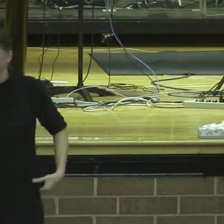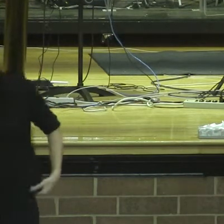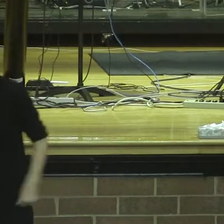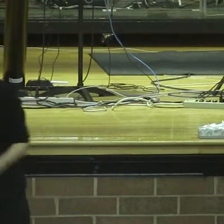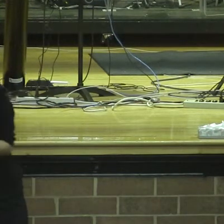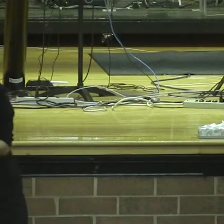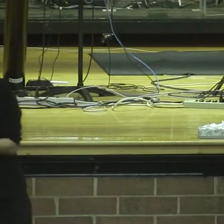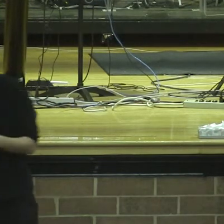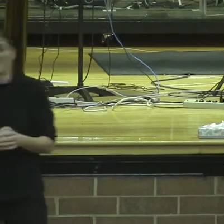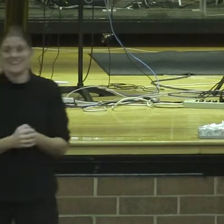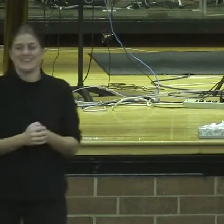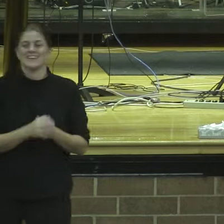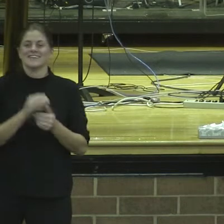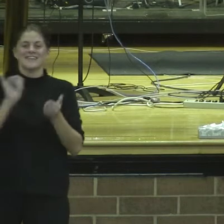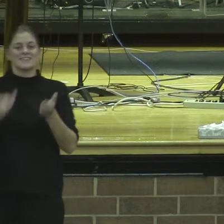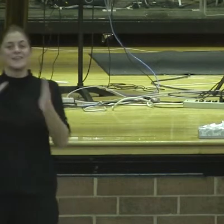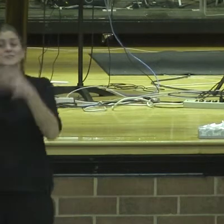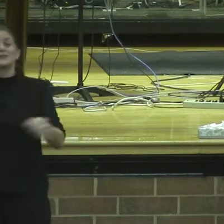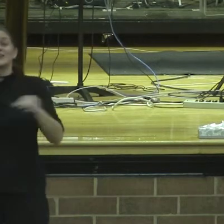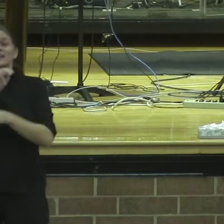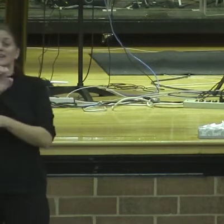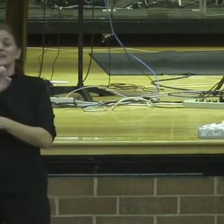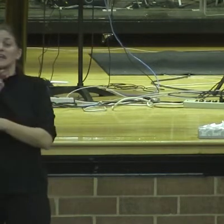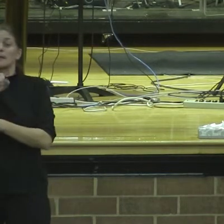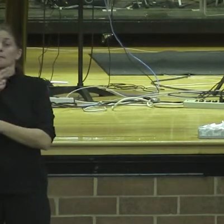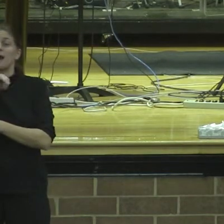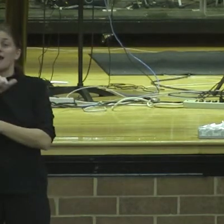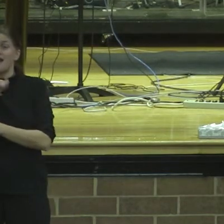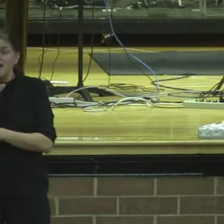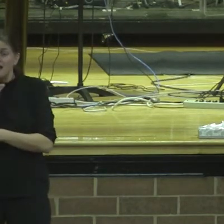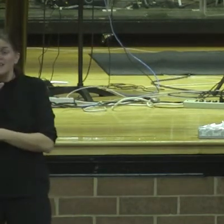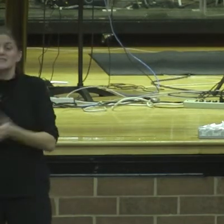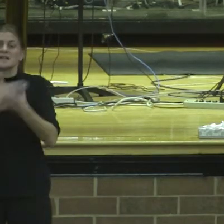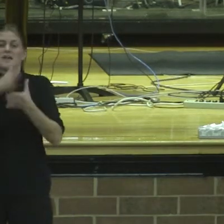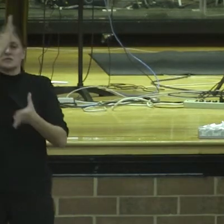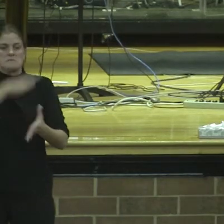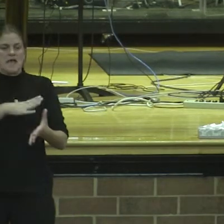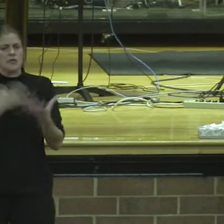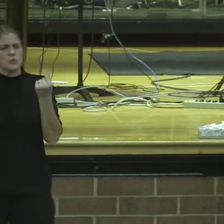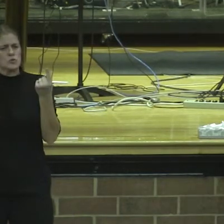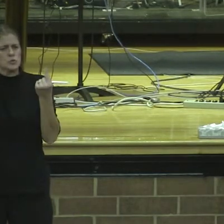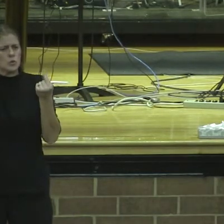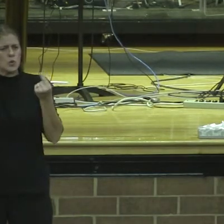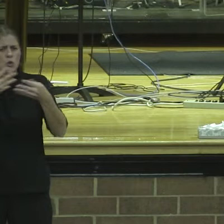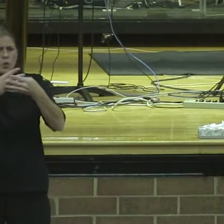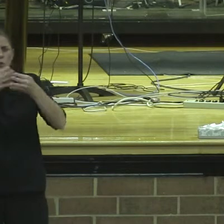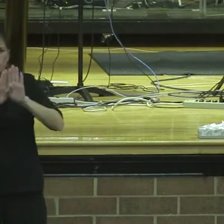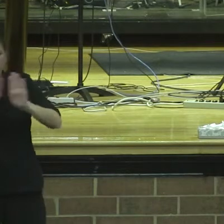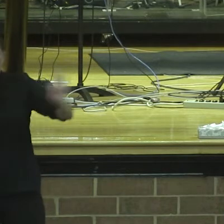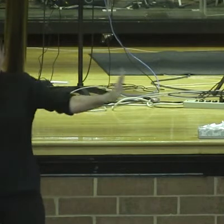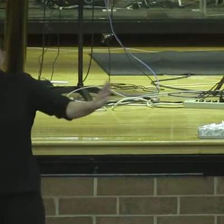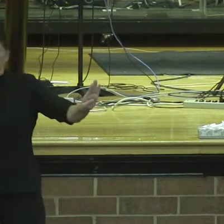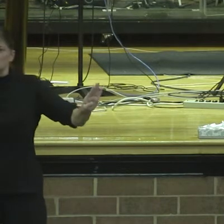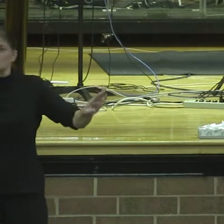In its basic sense, Nehemiah is a story about an average man who had a passion and a vision to rebuild the walls of Jerusalem. That's